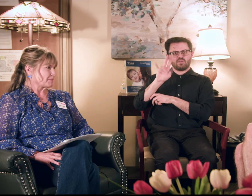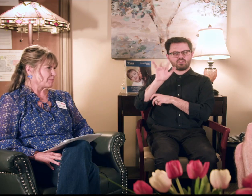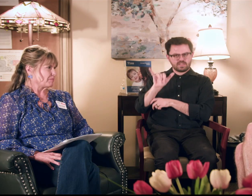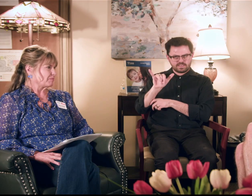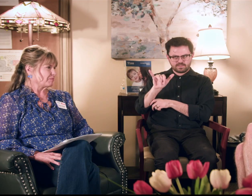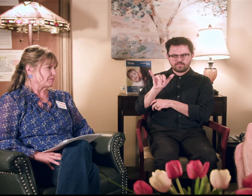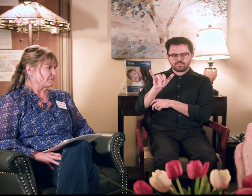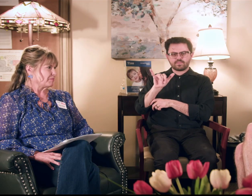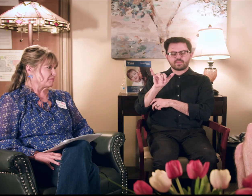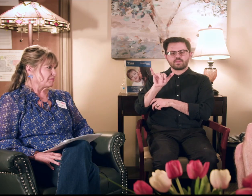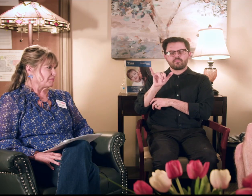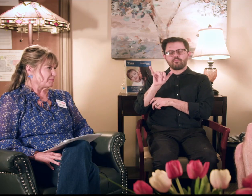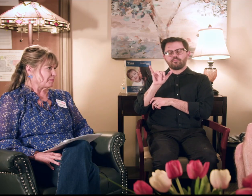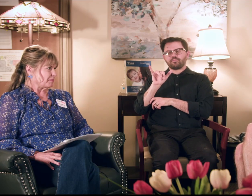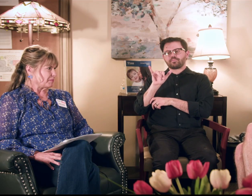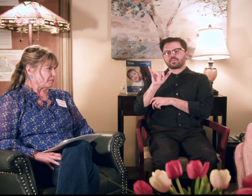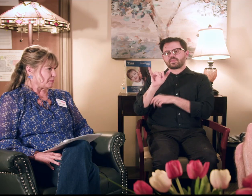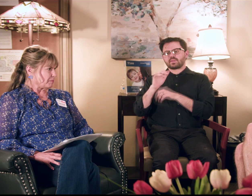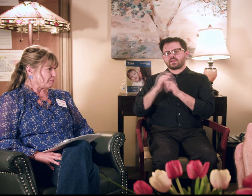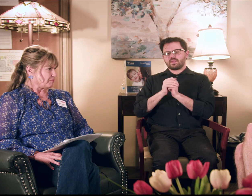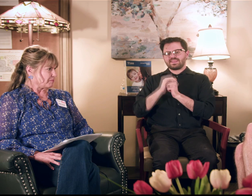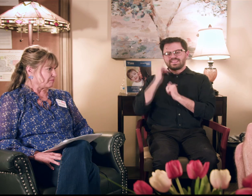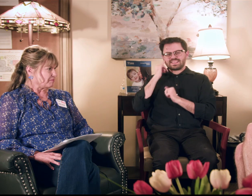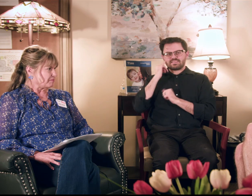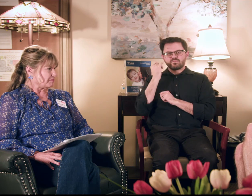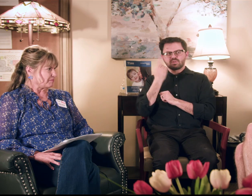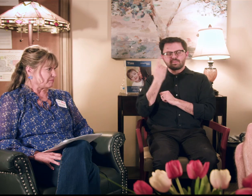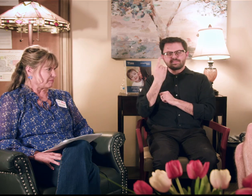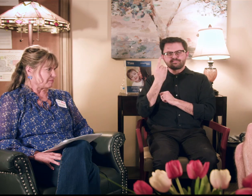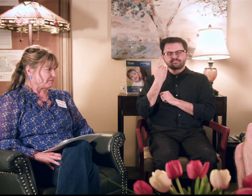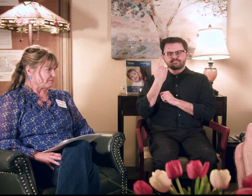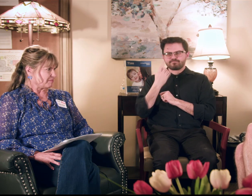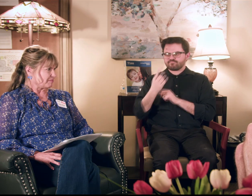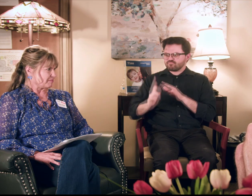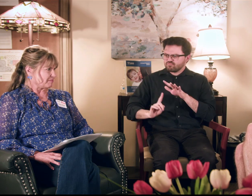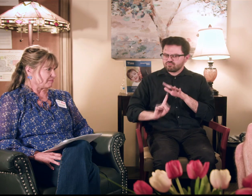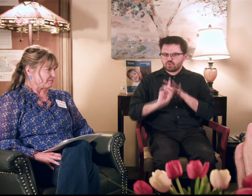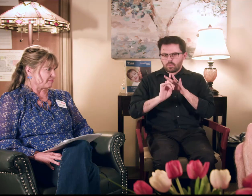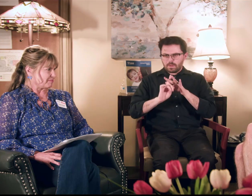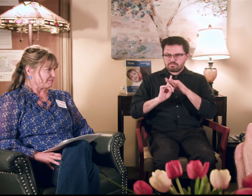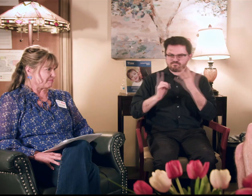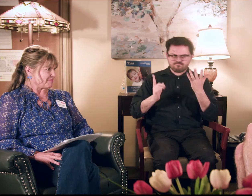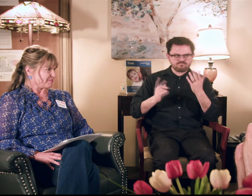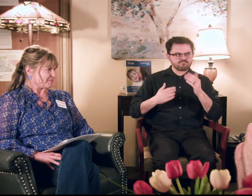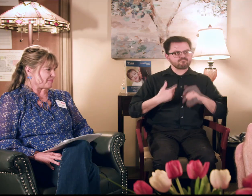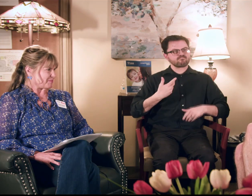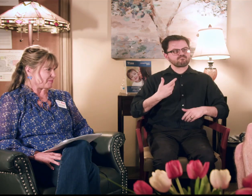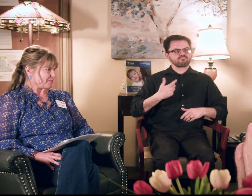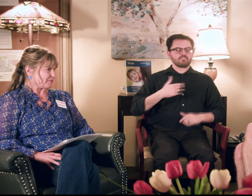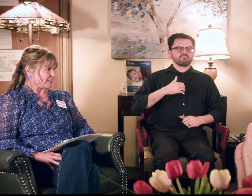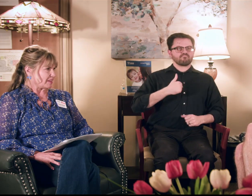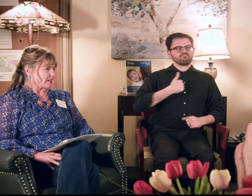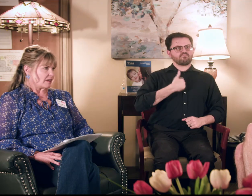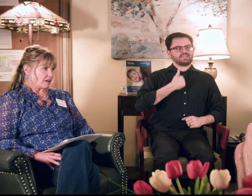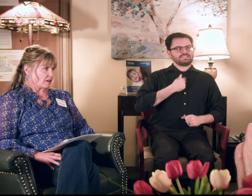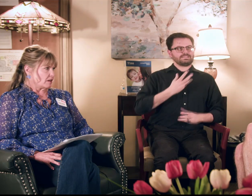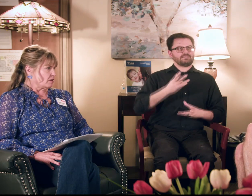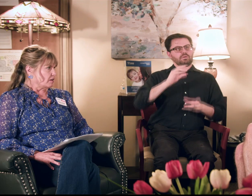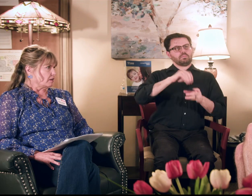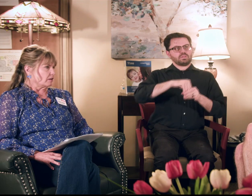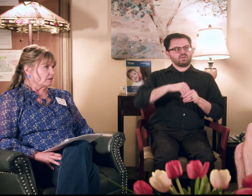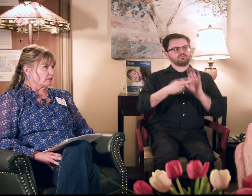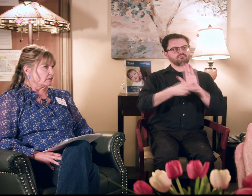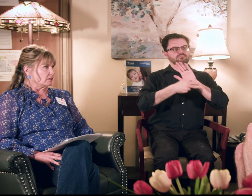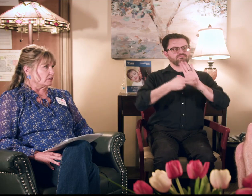out about resources, like would they kind of self-identify and think about themselves as like I'm in the poverty class, or